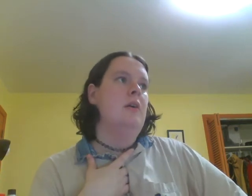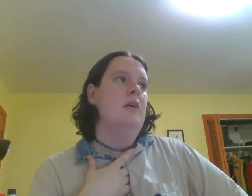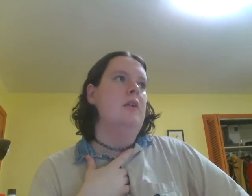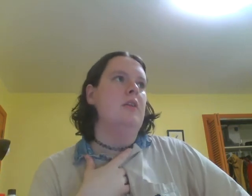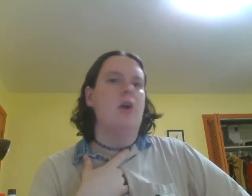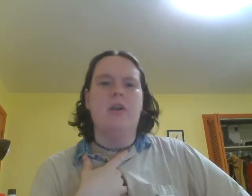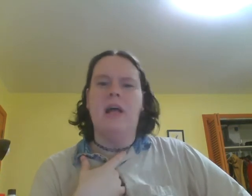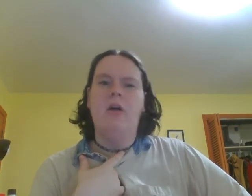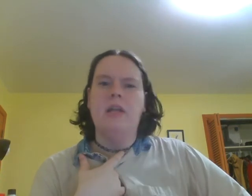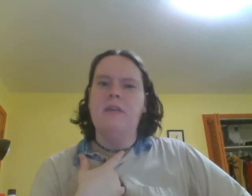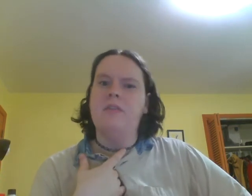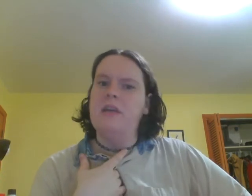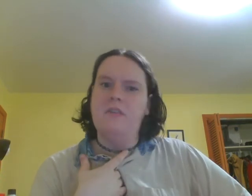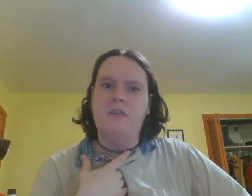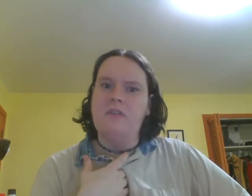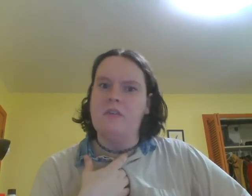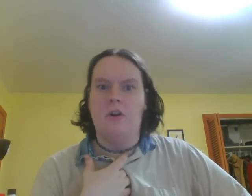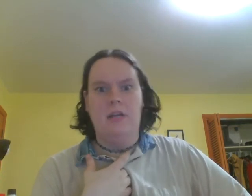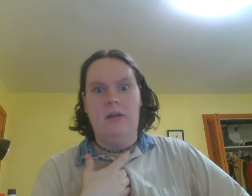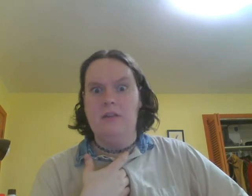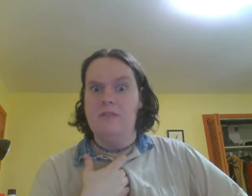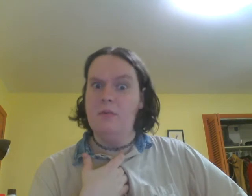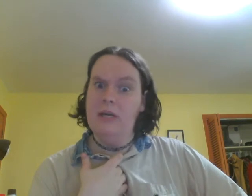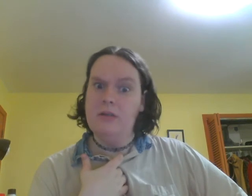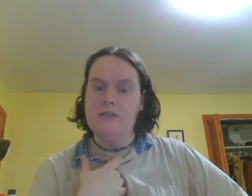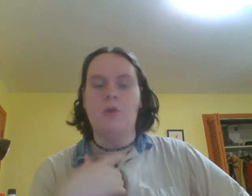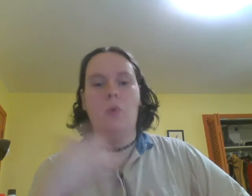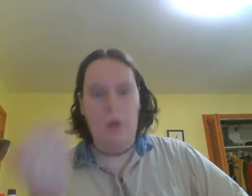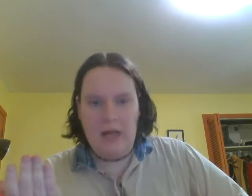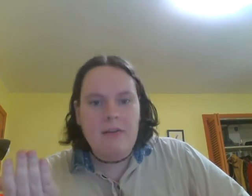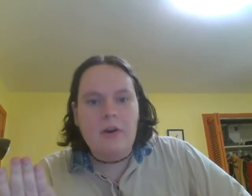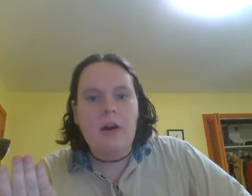the cardinality of the integers, the cardinalities of the reals, or whatever.